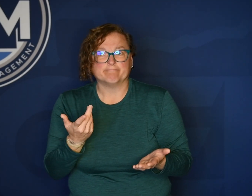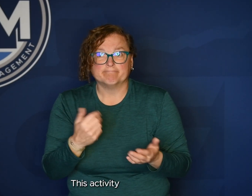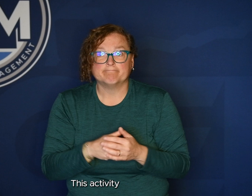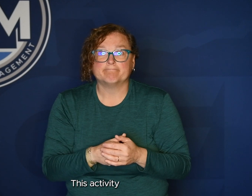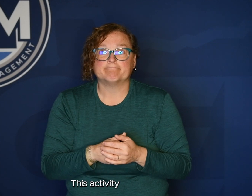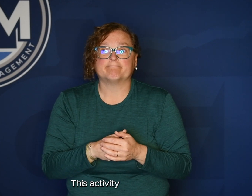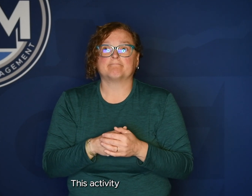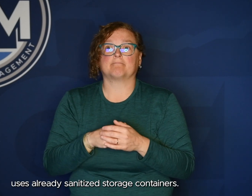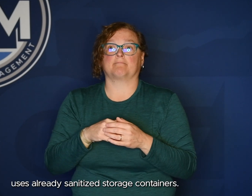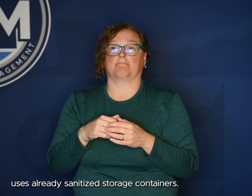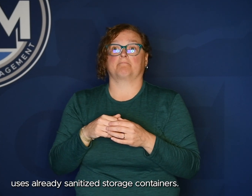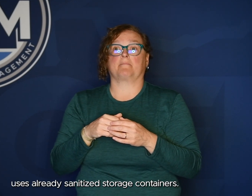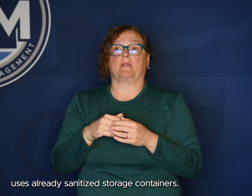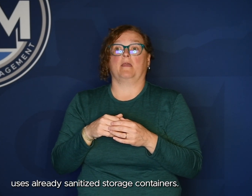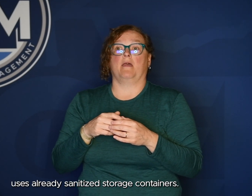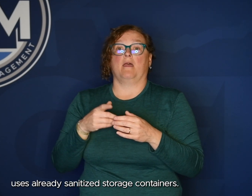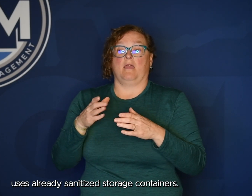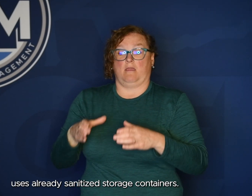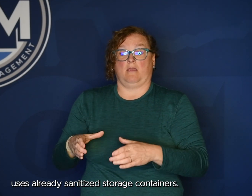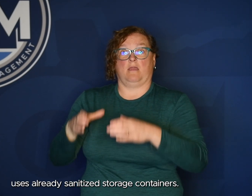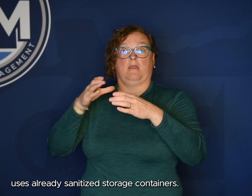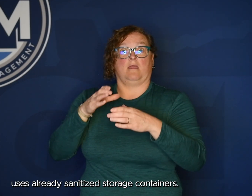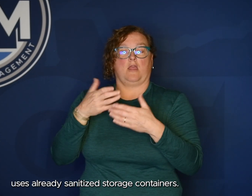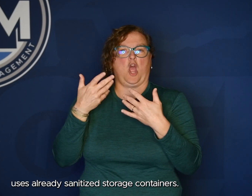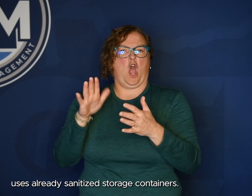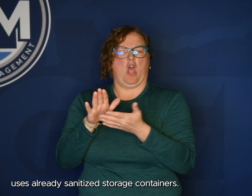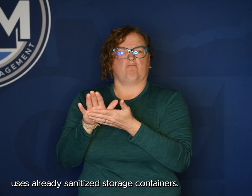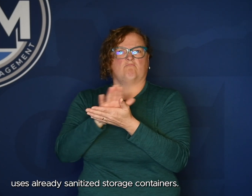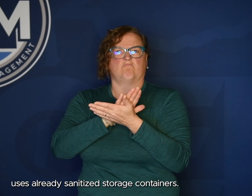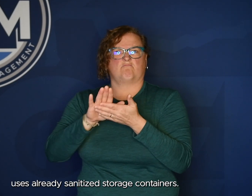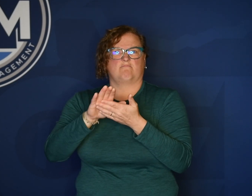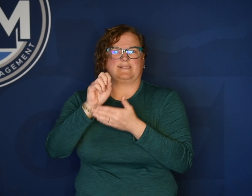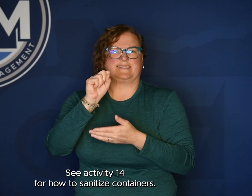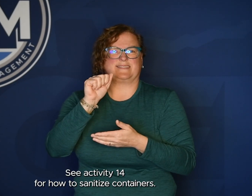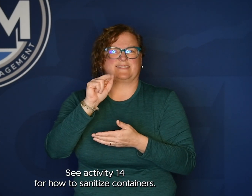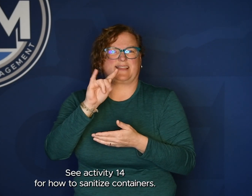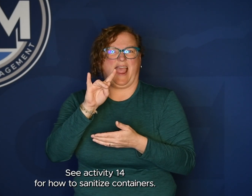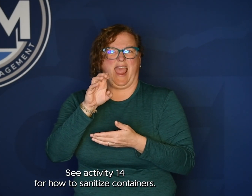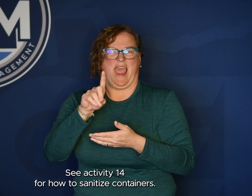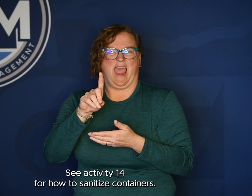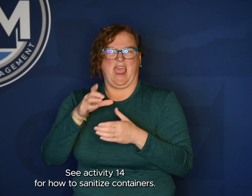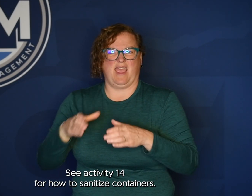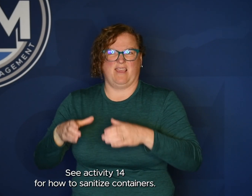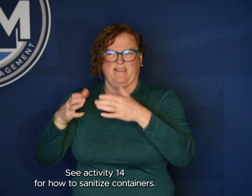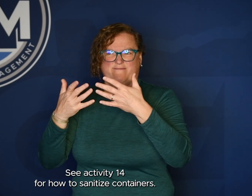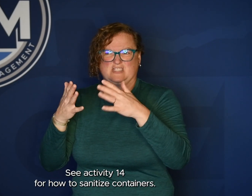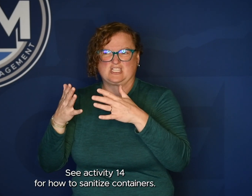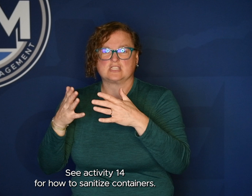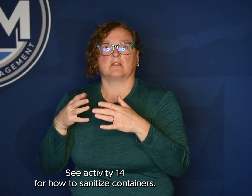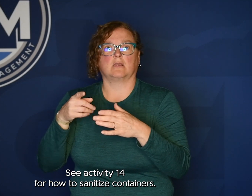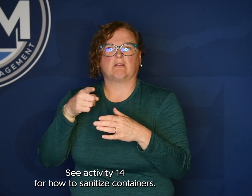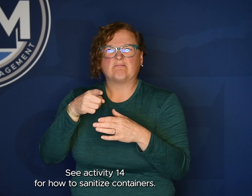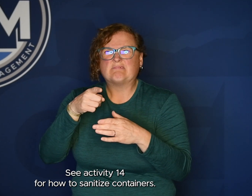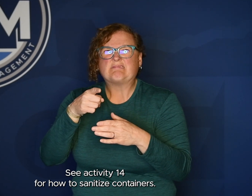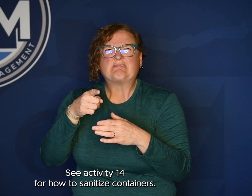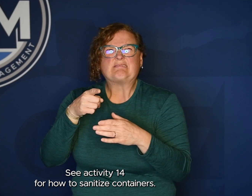This activity uses already sanitized storage containers. See Activity 14 for how to sanitize